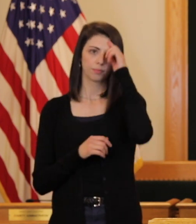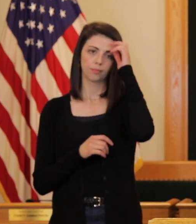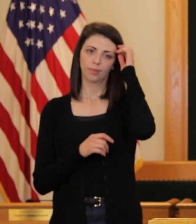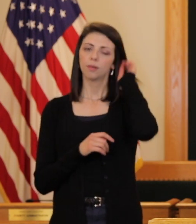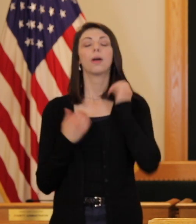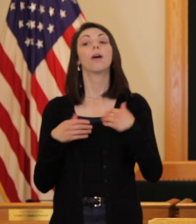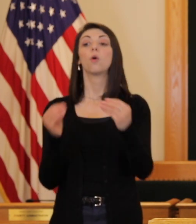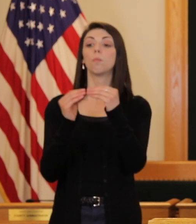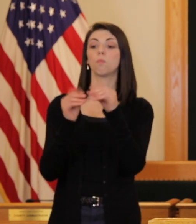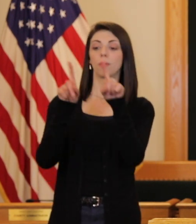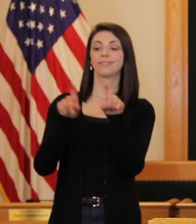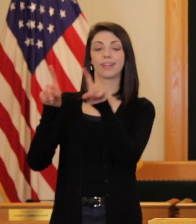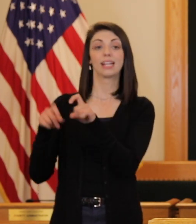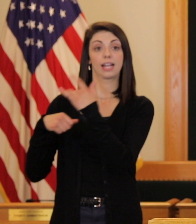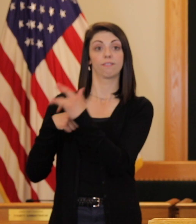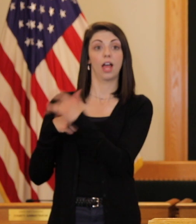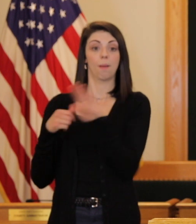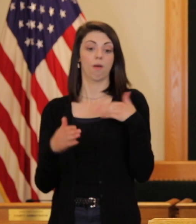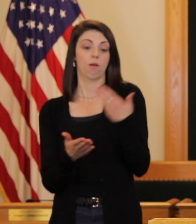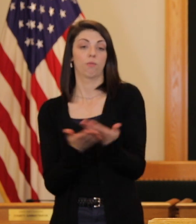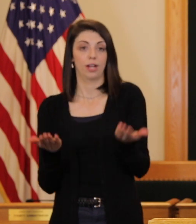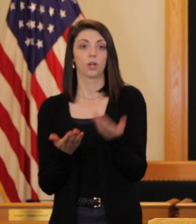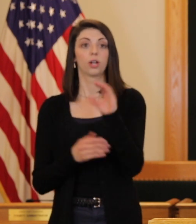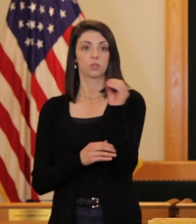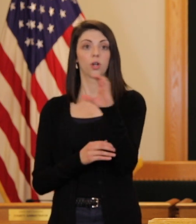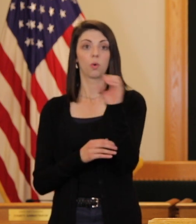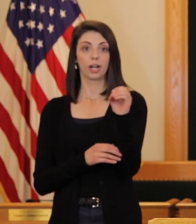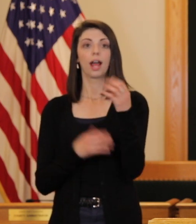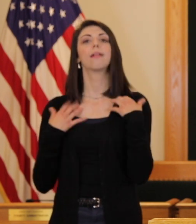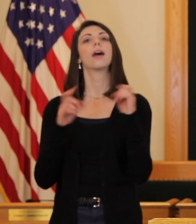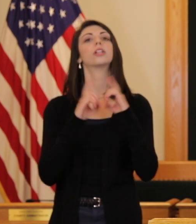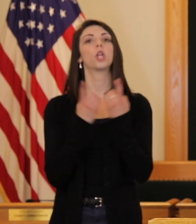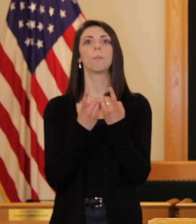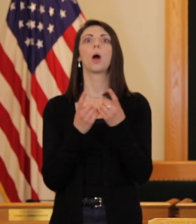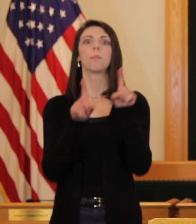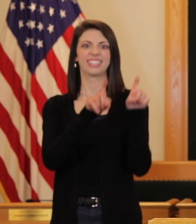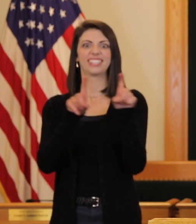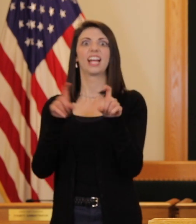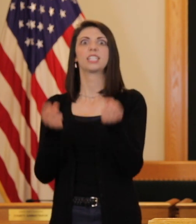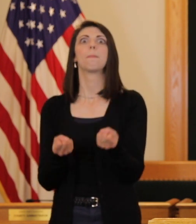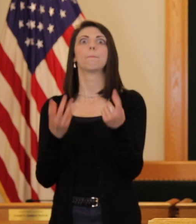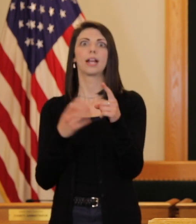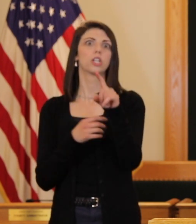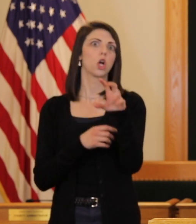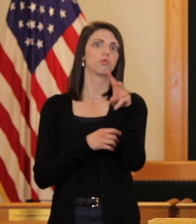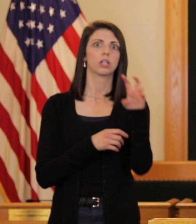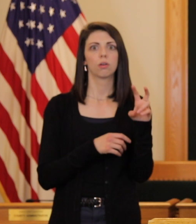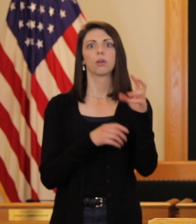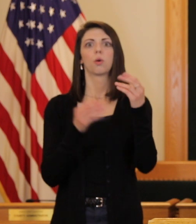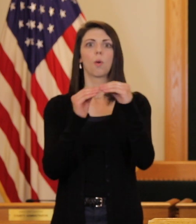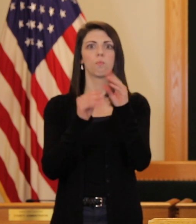more testing supplies finally arriving in Oswego County, the health department was able to test several hundred more residents over the past few